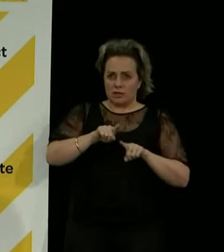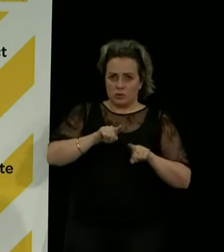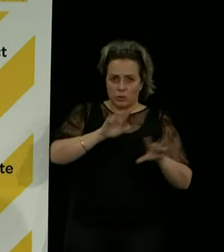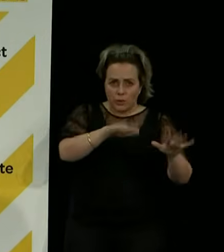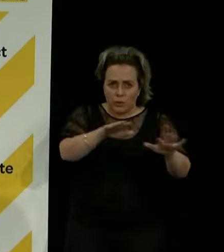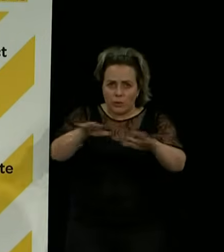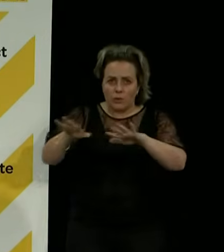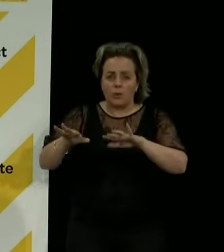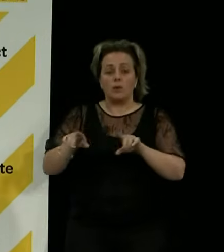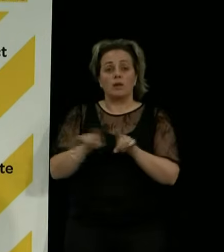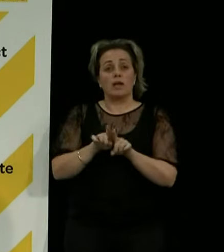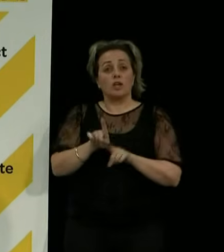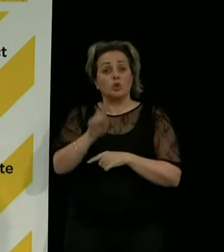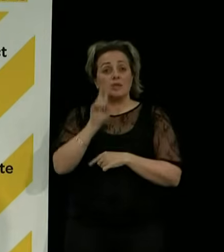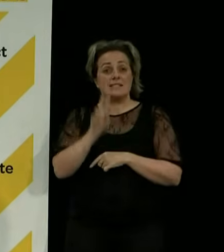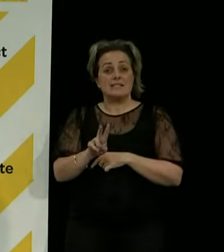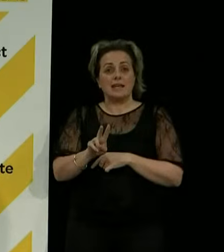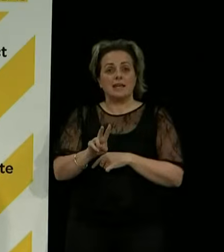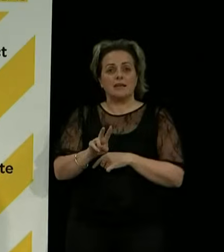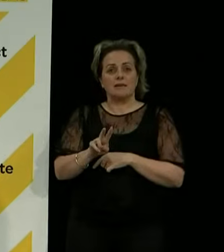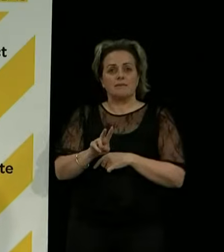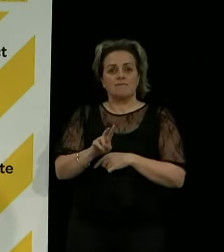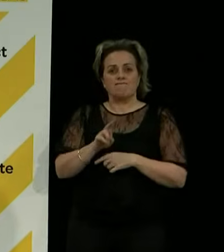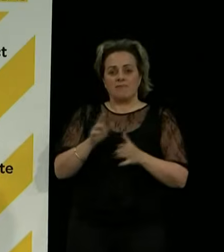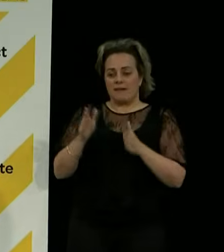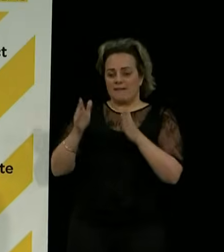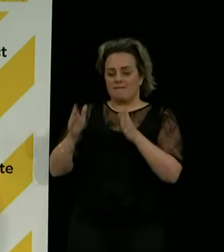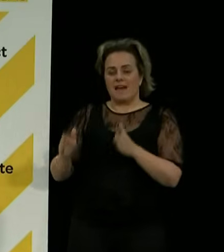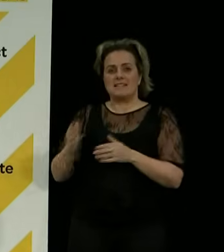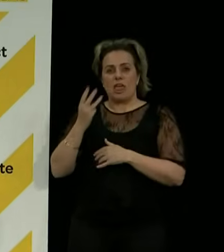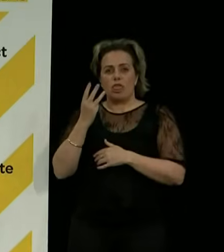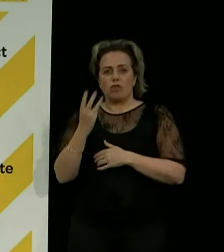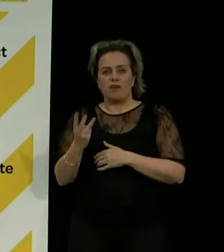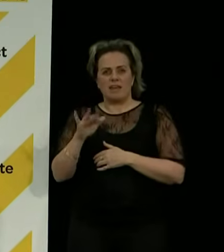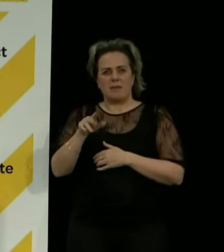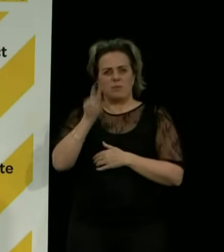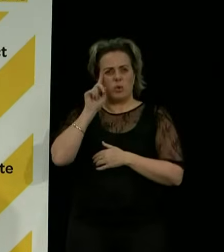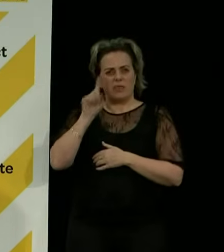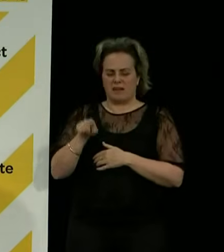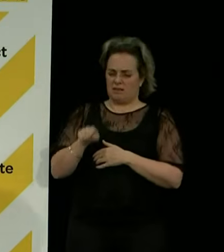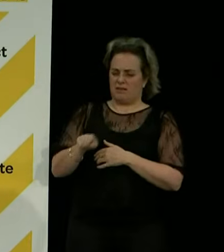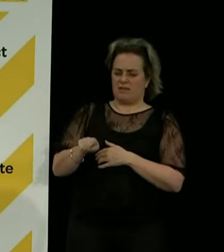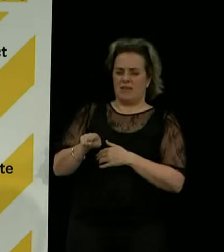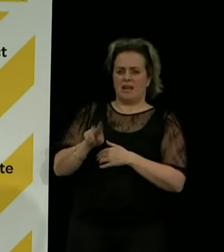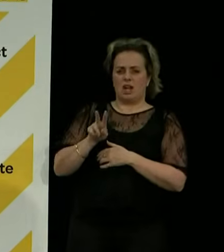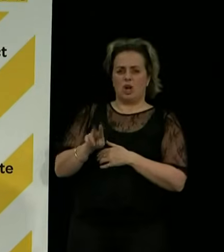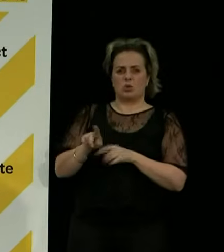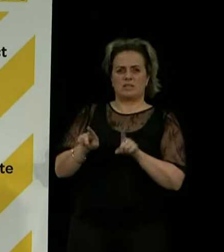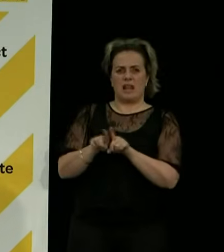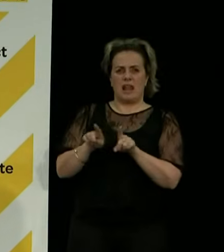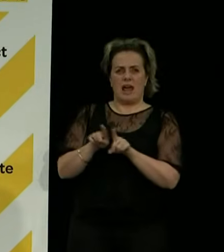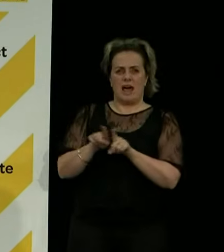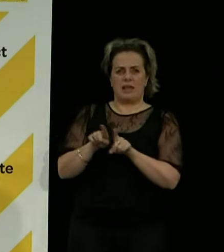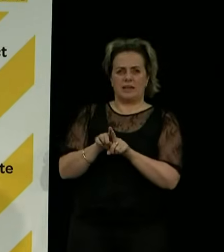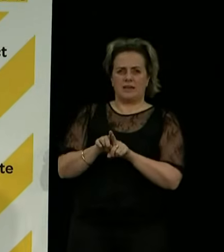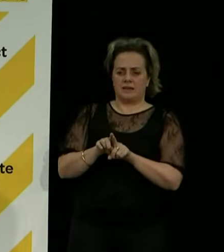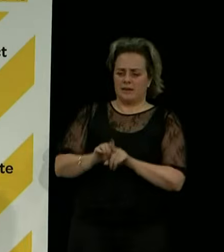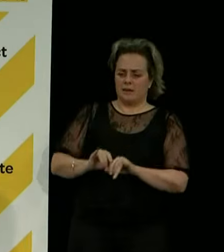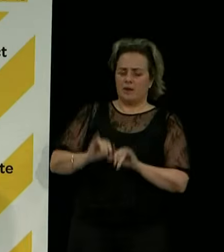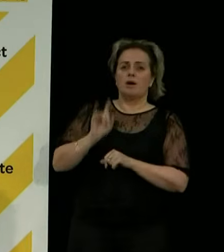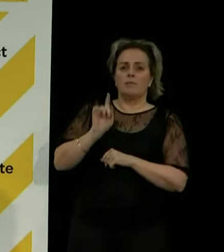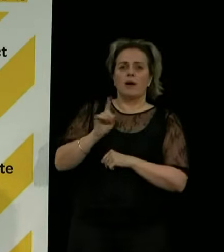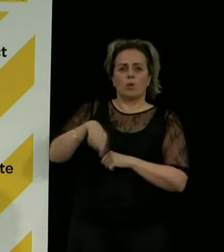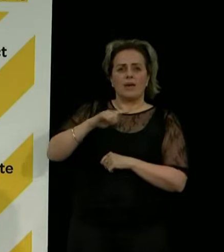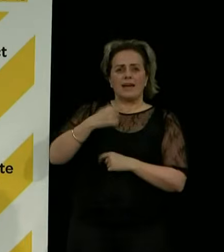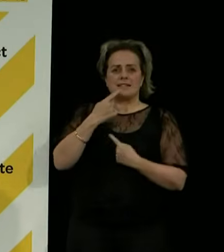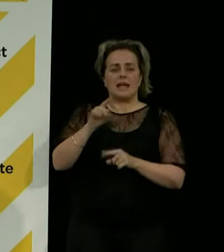So you can see here that even though phase 3, materially people might say that looks a bit like Delta 2, we are still setting out